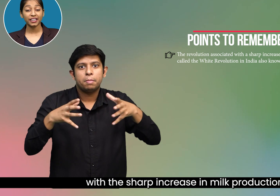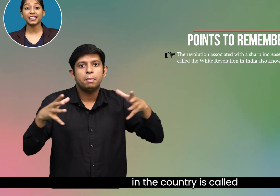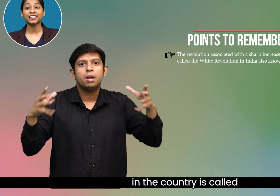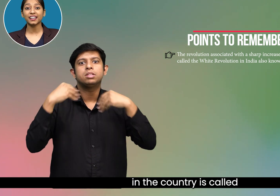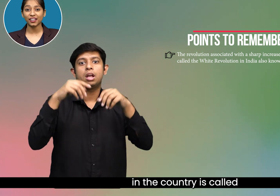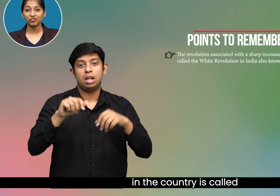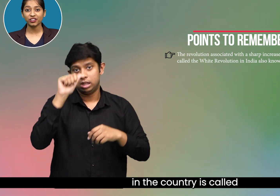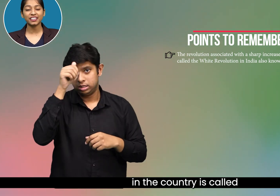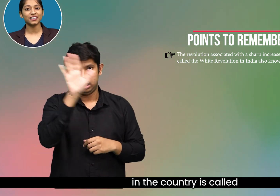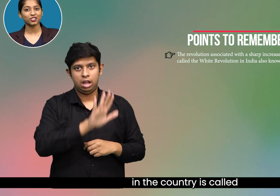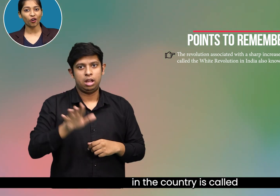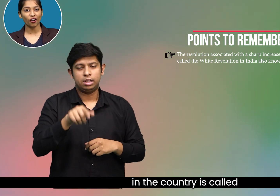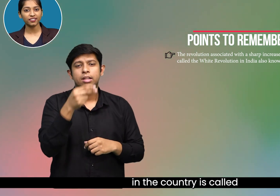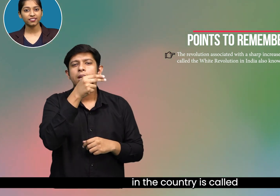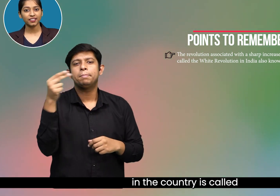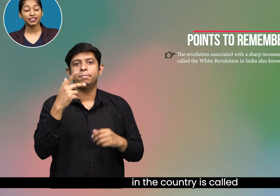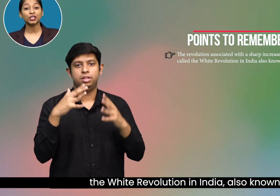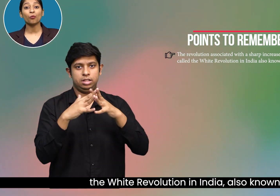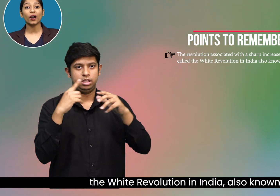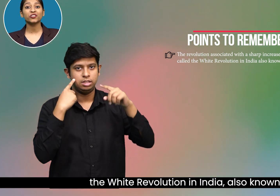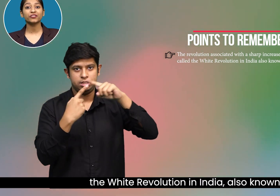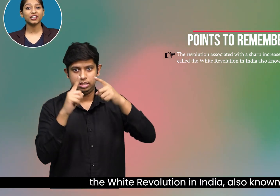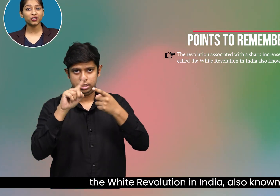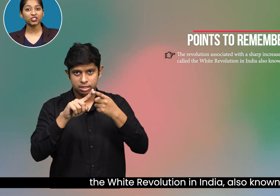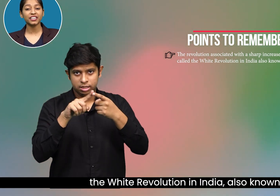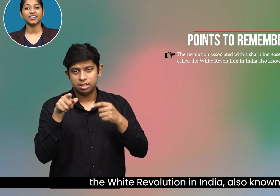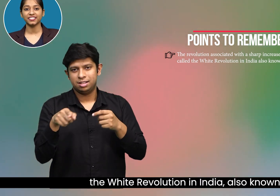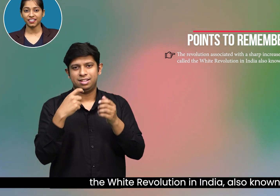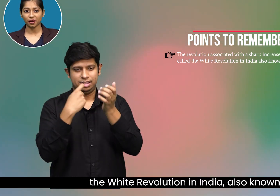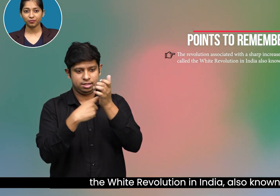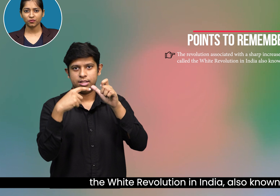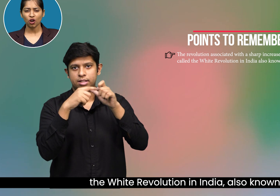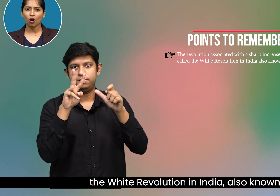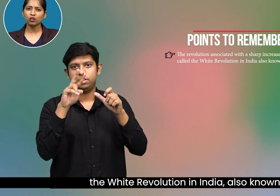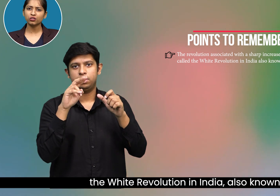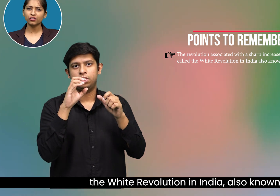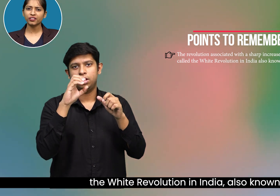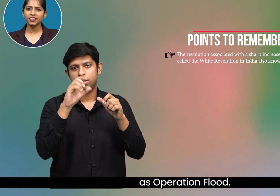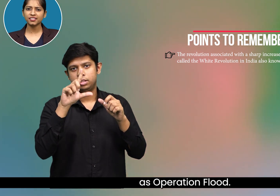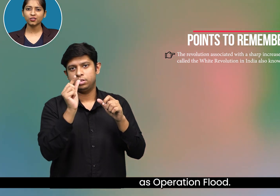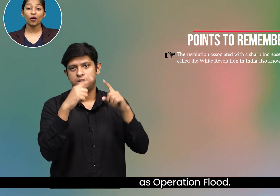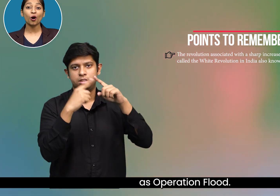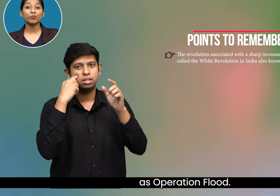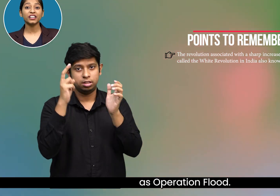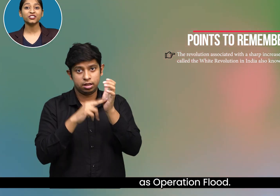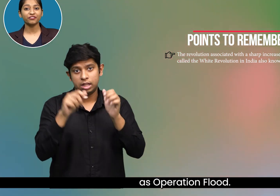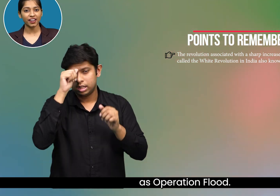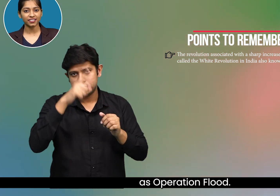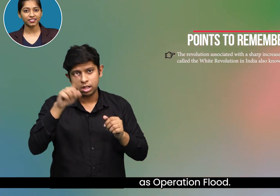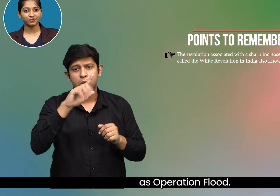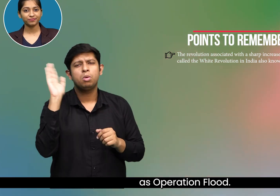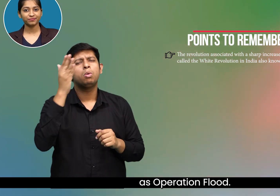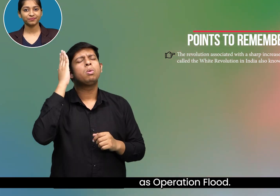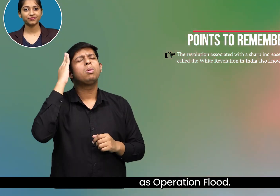production in the country is called the White Revolution in India, also known as Operation